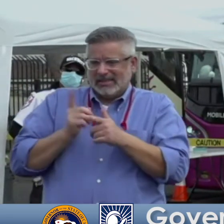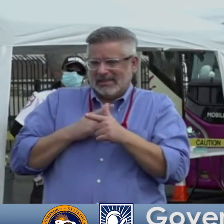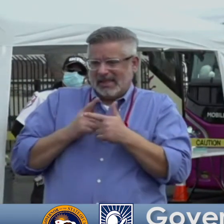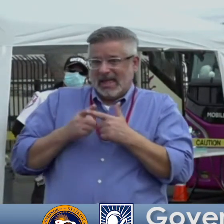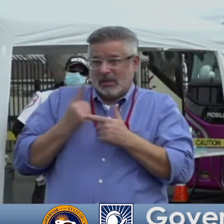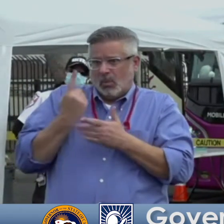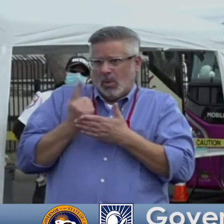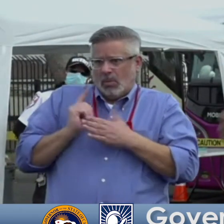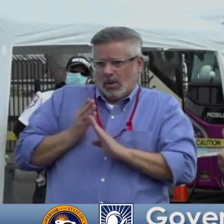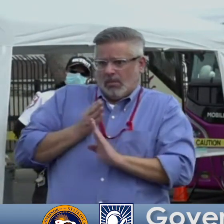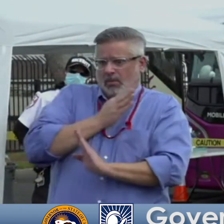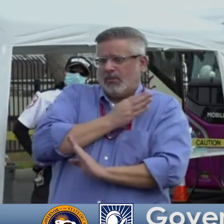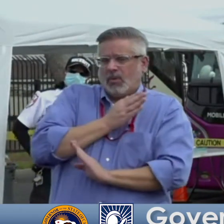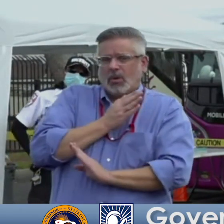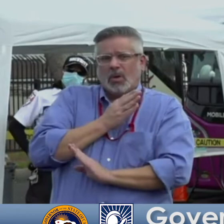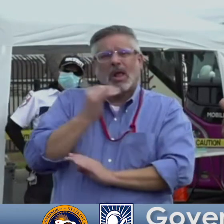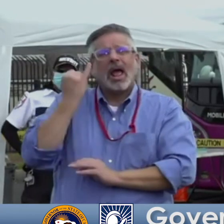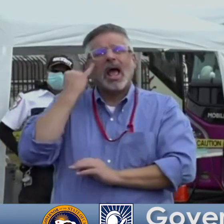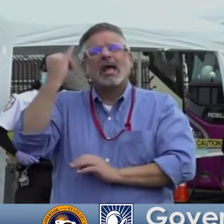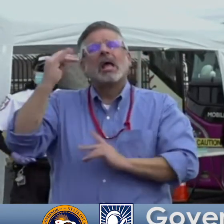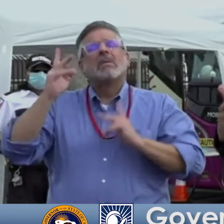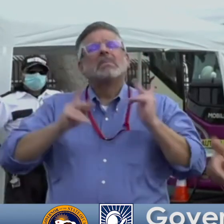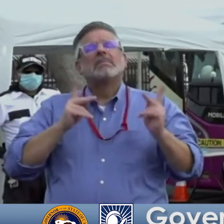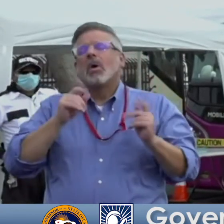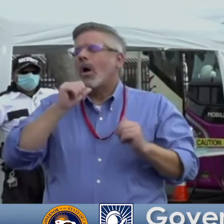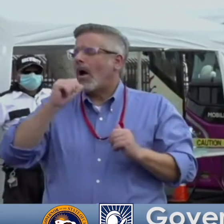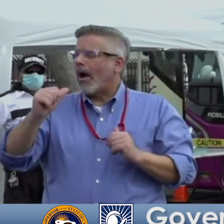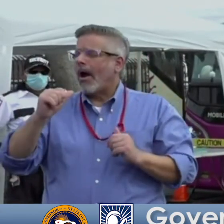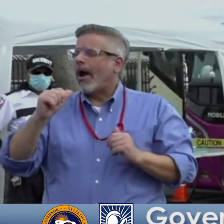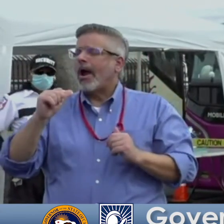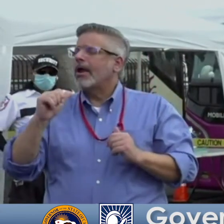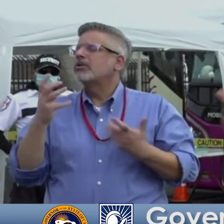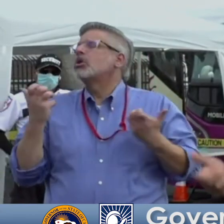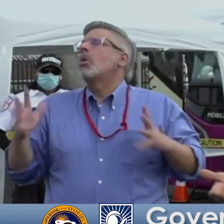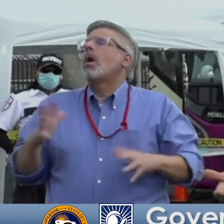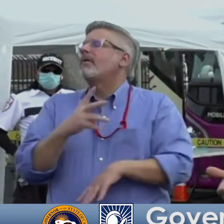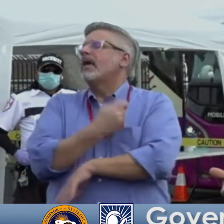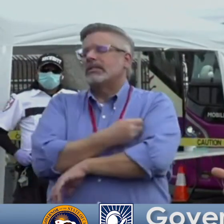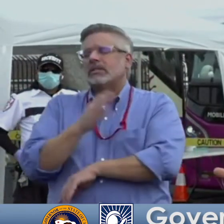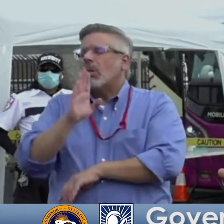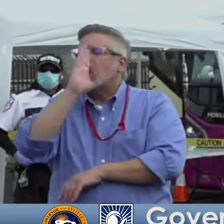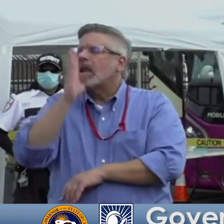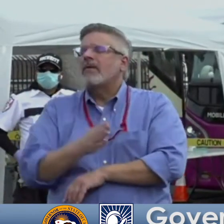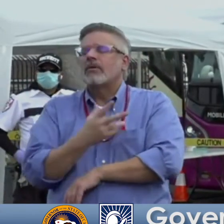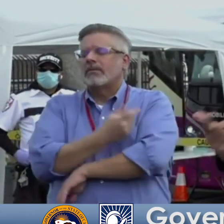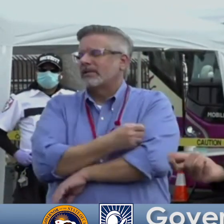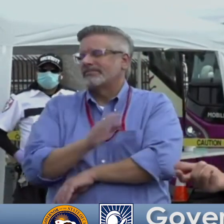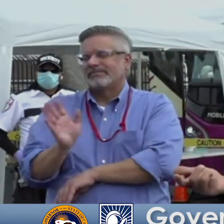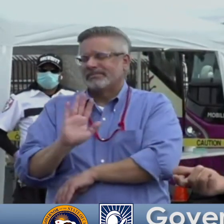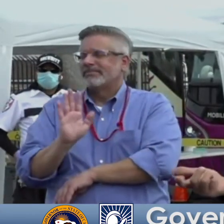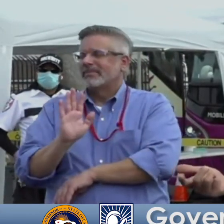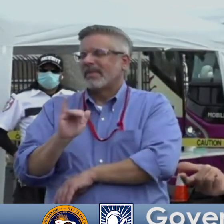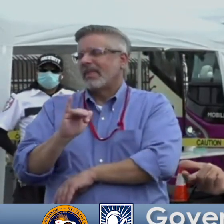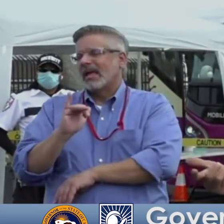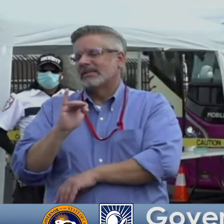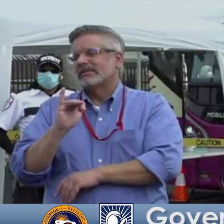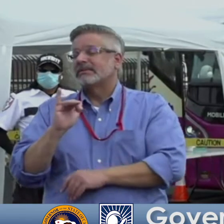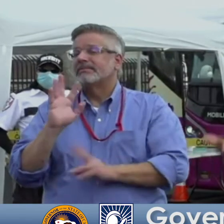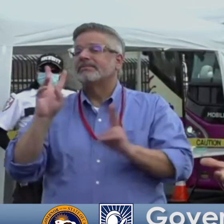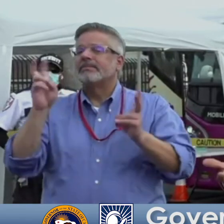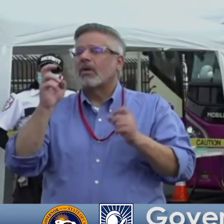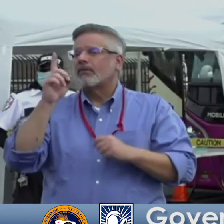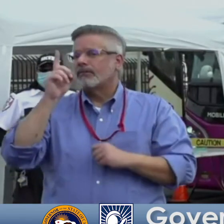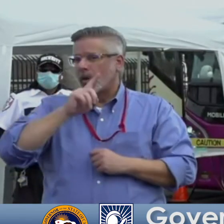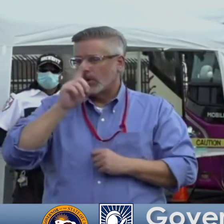week before. So this notion that the people who aren't getting vaccinated are just never going to get vaccinated is a false narrative.